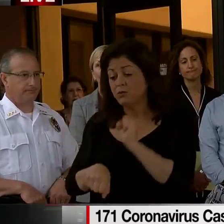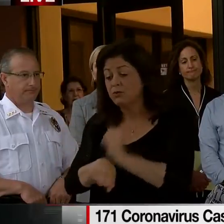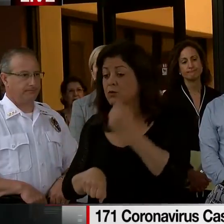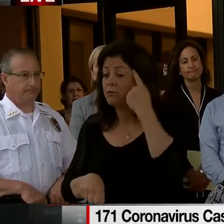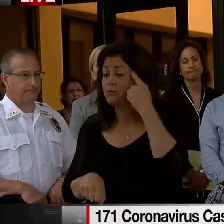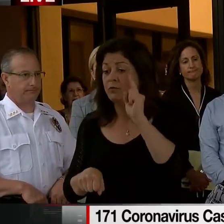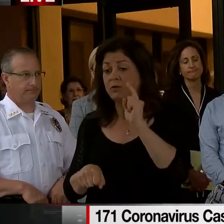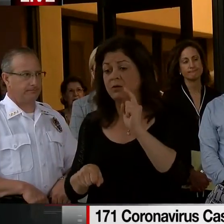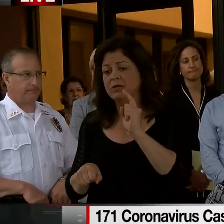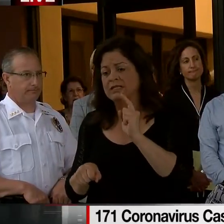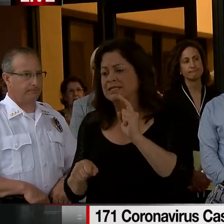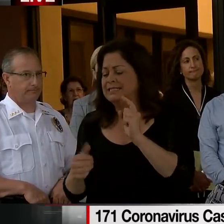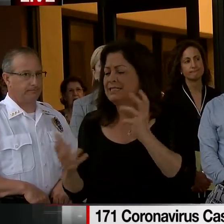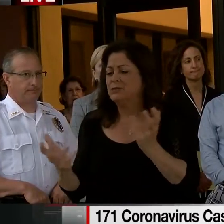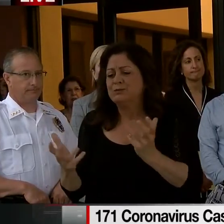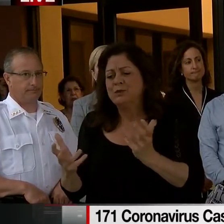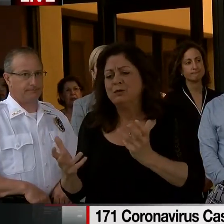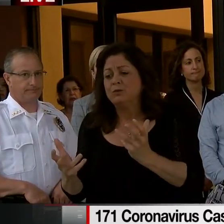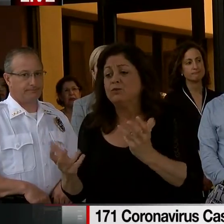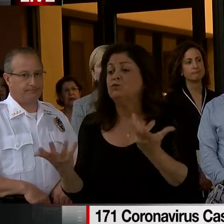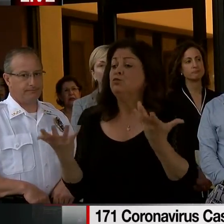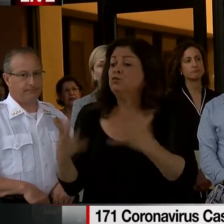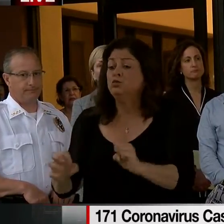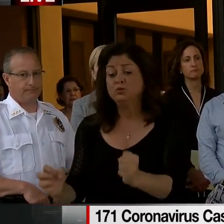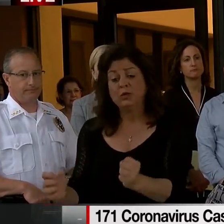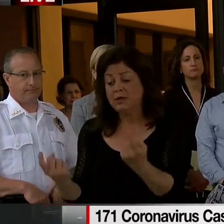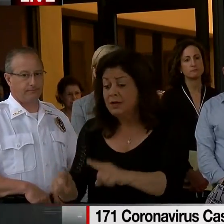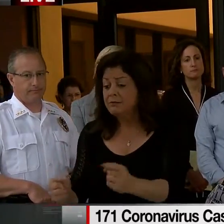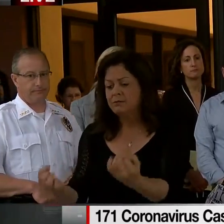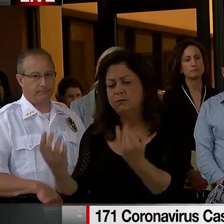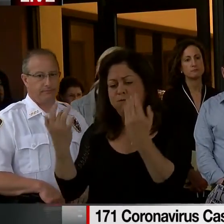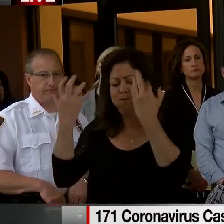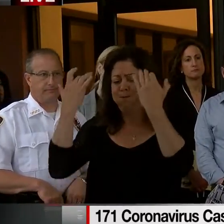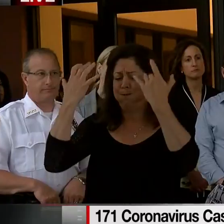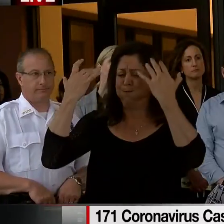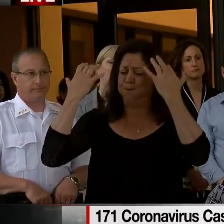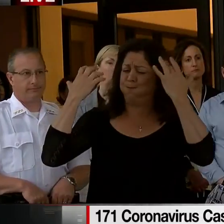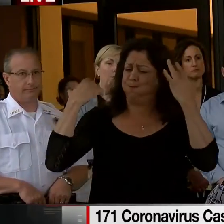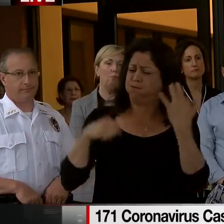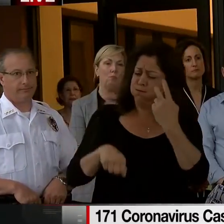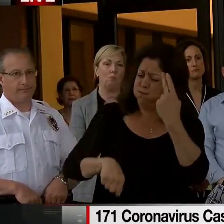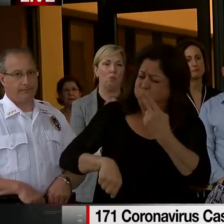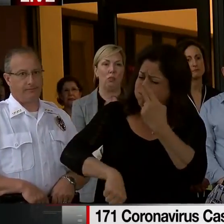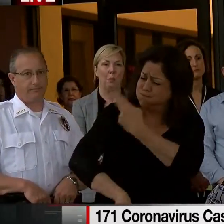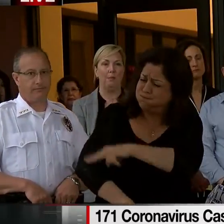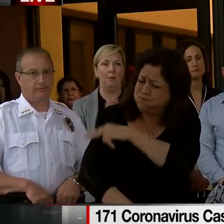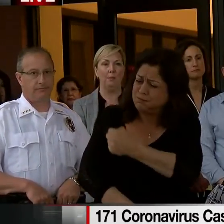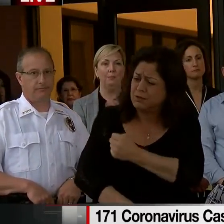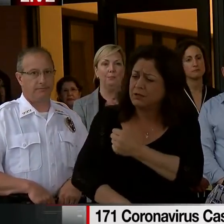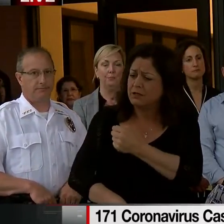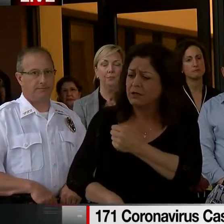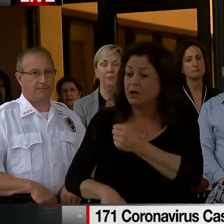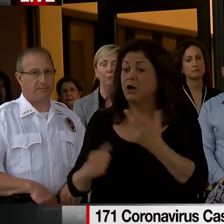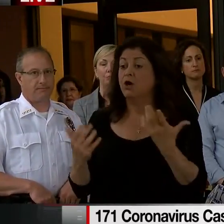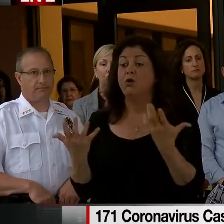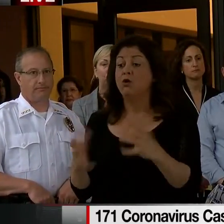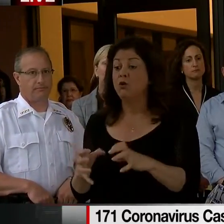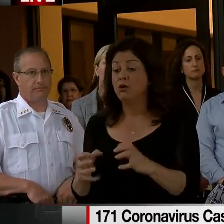could result in contagion hotspots and a spike in mortality rates, as has been seen in other